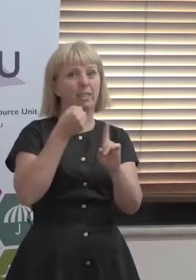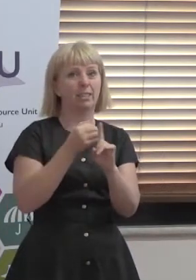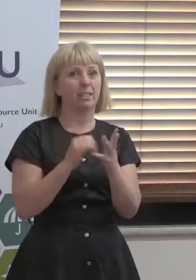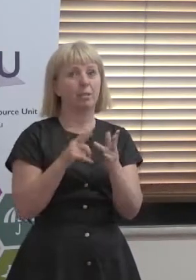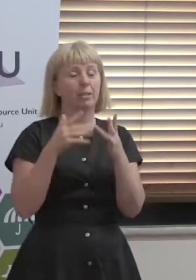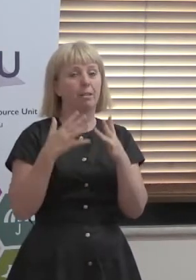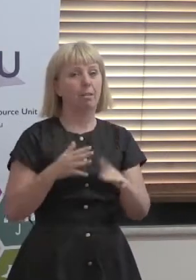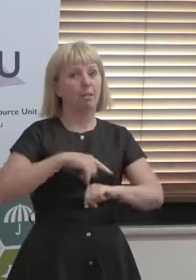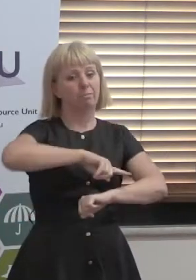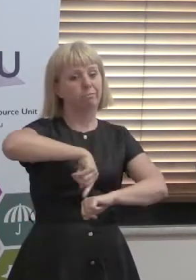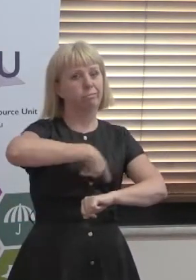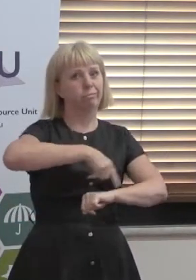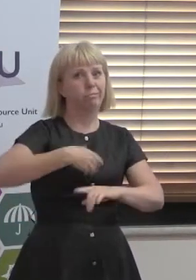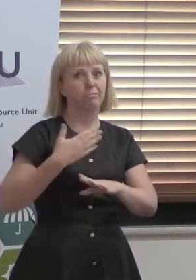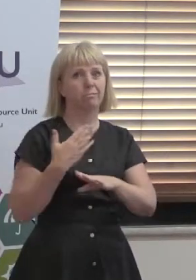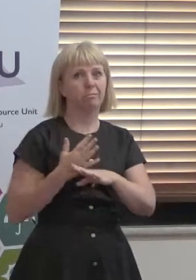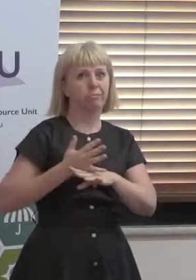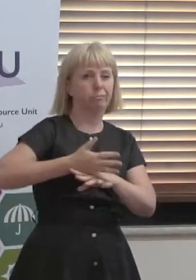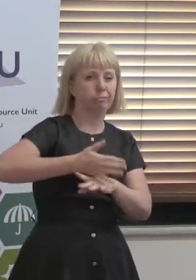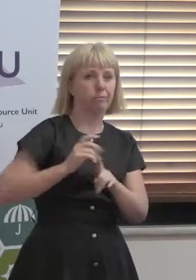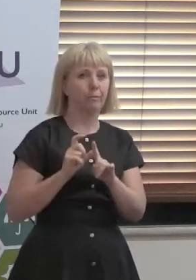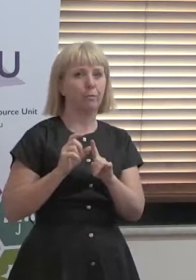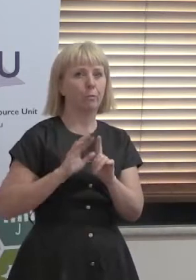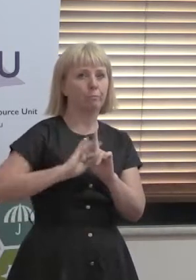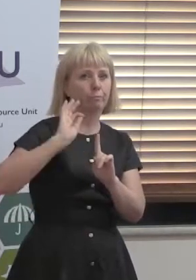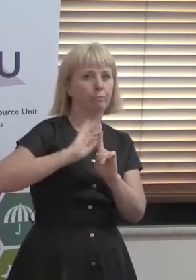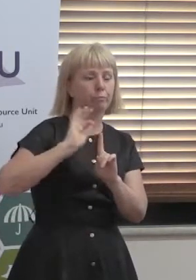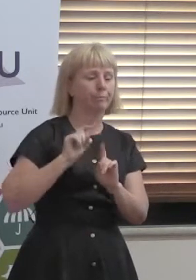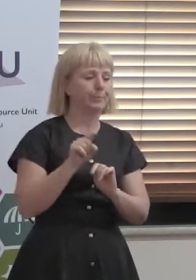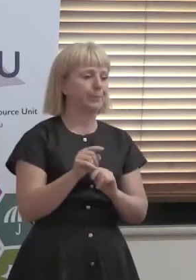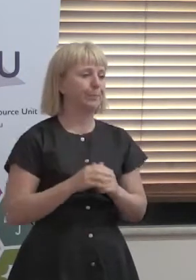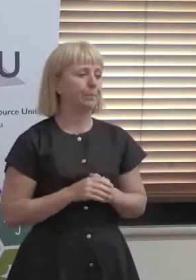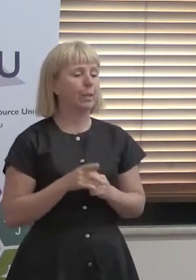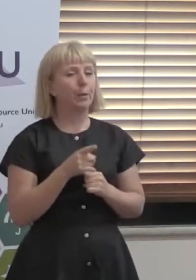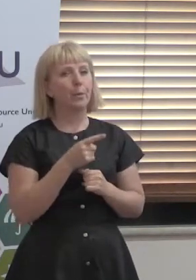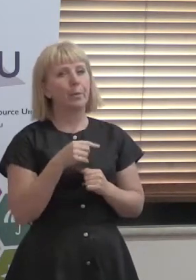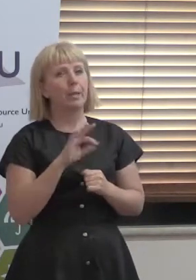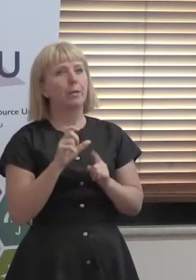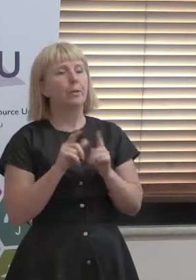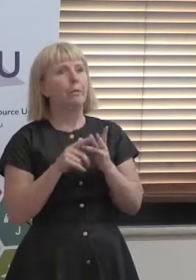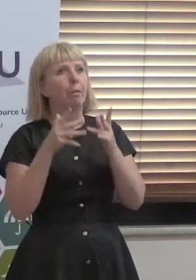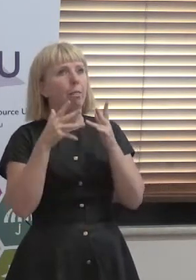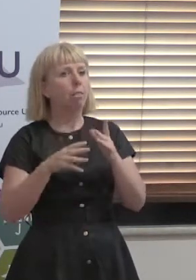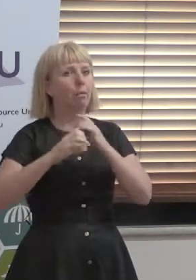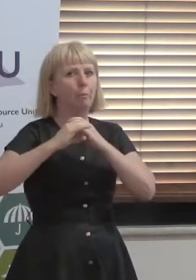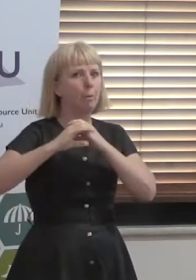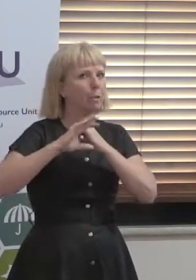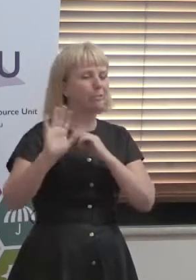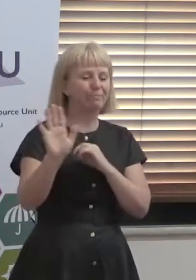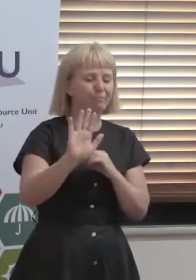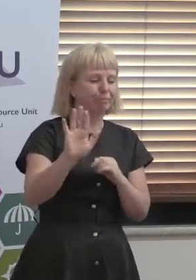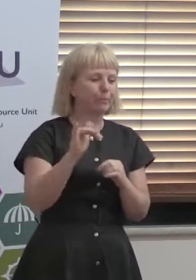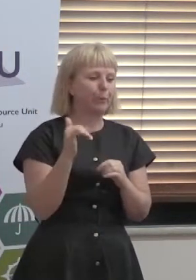up a lot of our focus. We haven't done a whole lot of promotion or